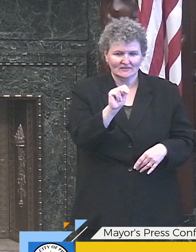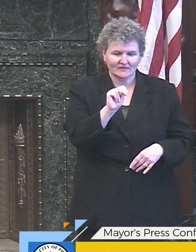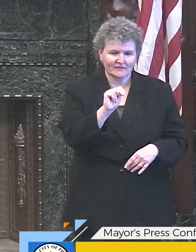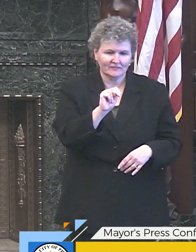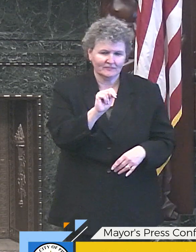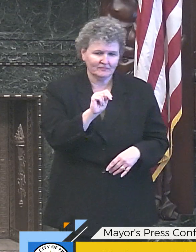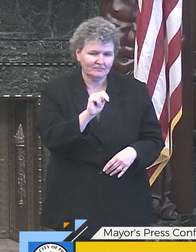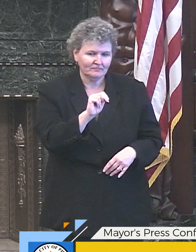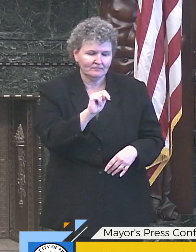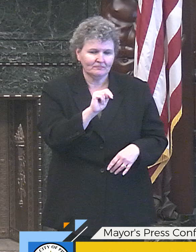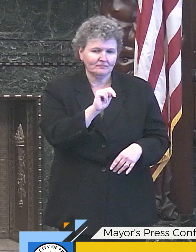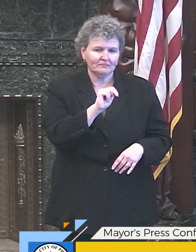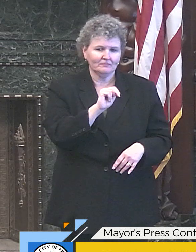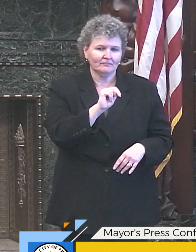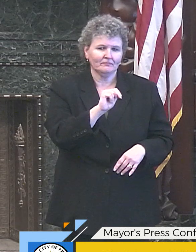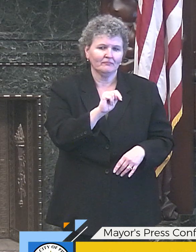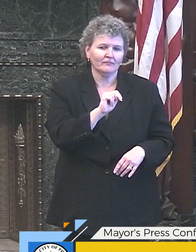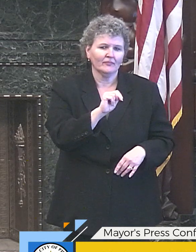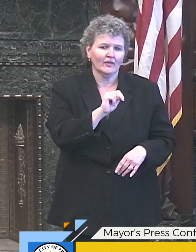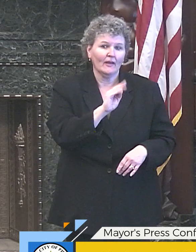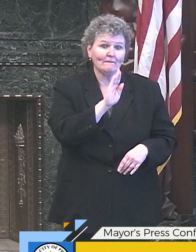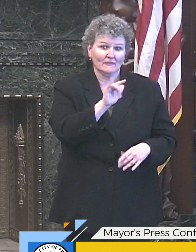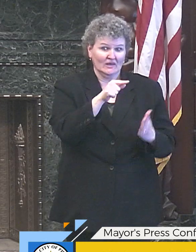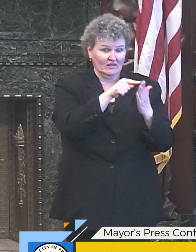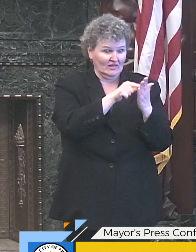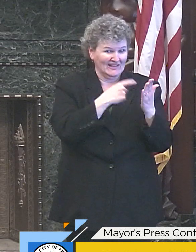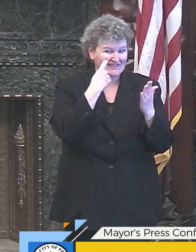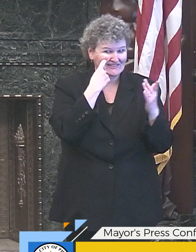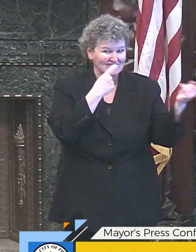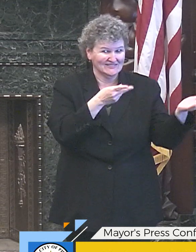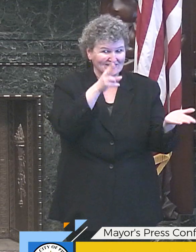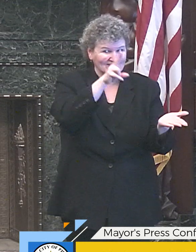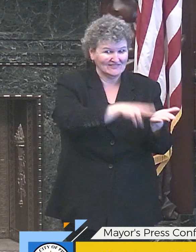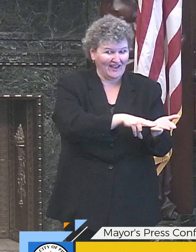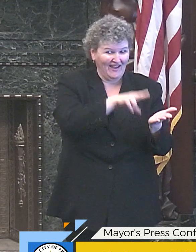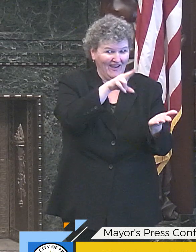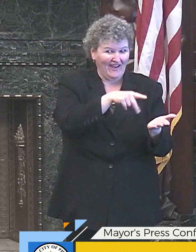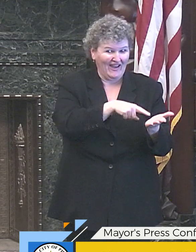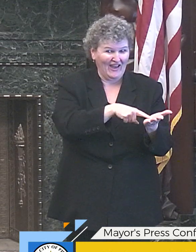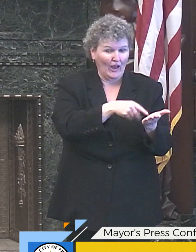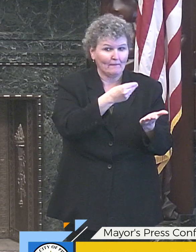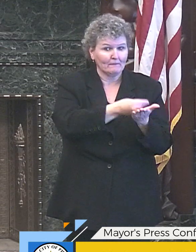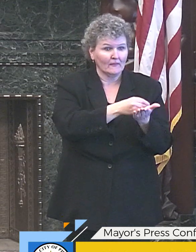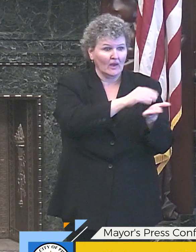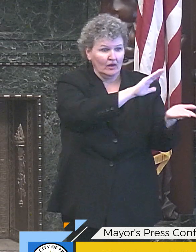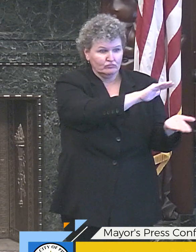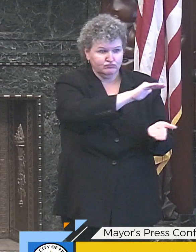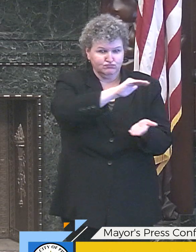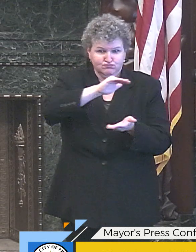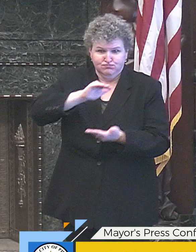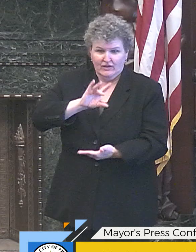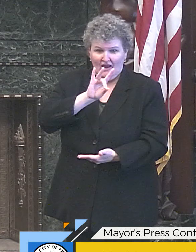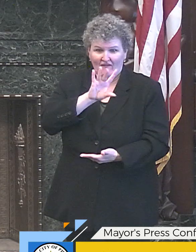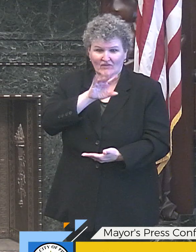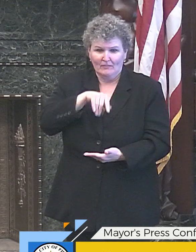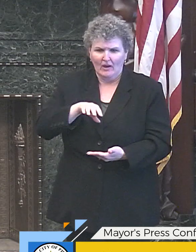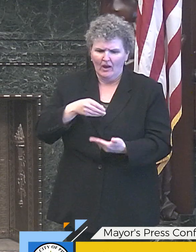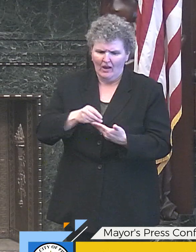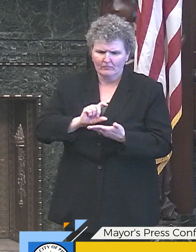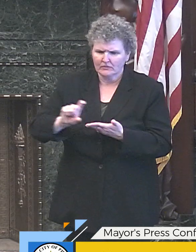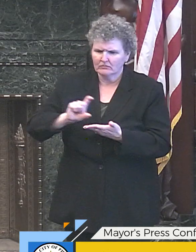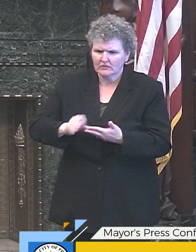explained in the text of the bill, can you provide any further detail on how the funds in the transfer ordinance will be used? As we've